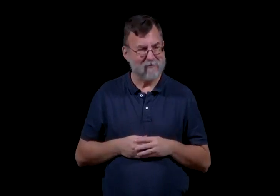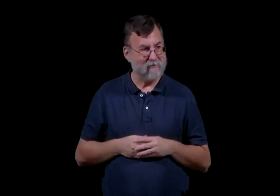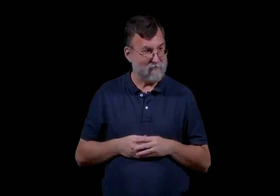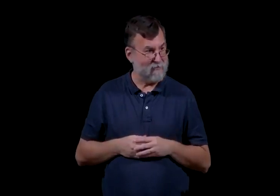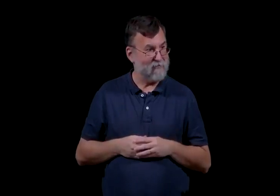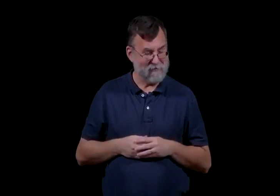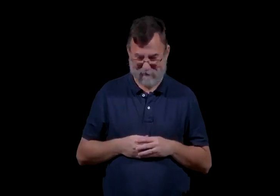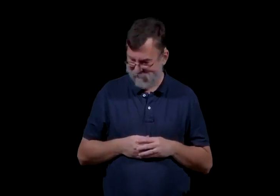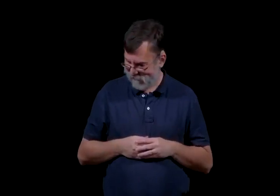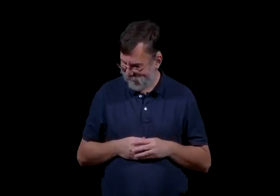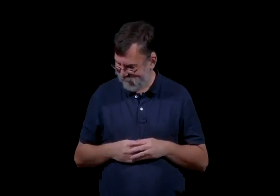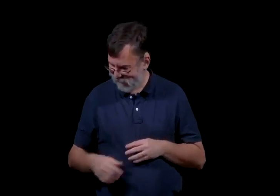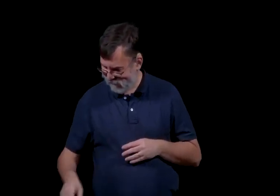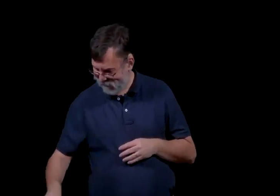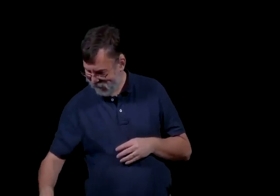My soul is clear and clean.